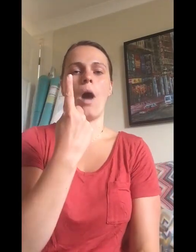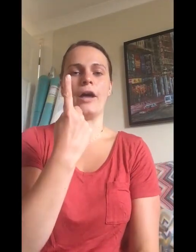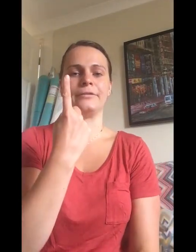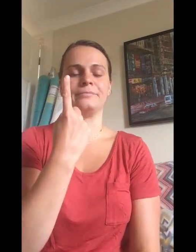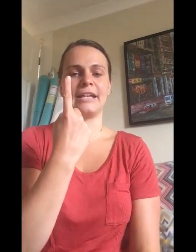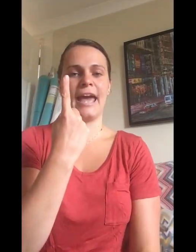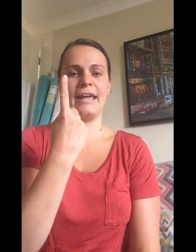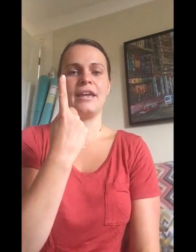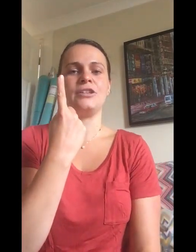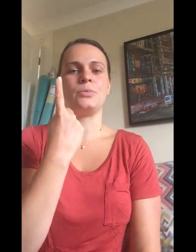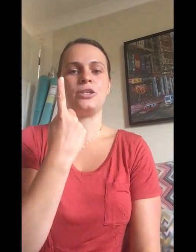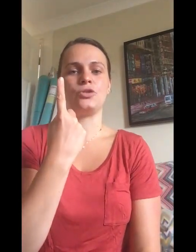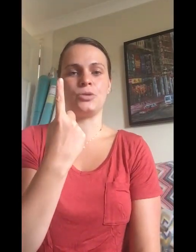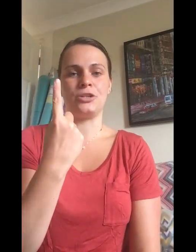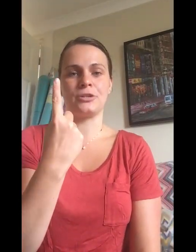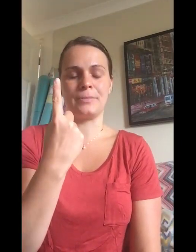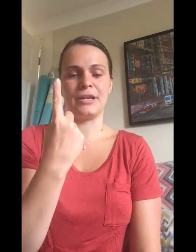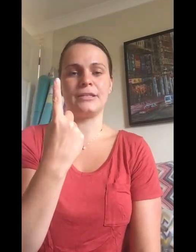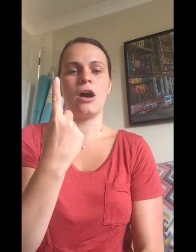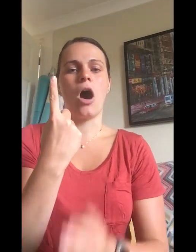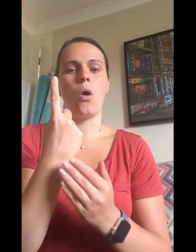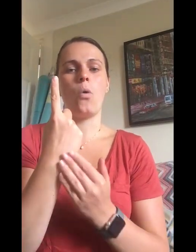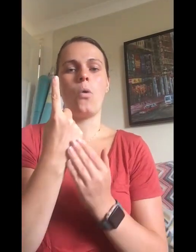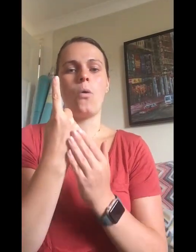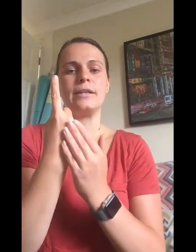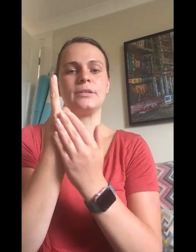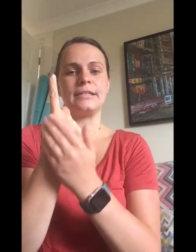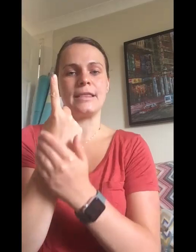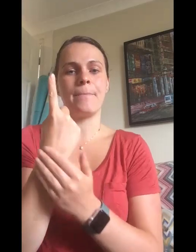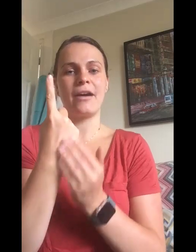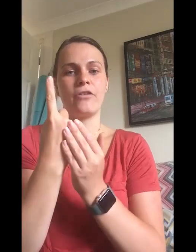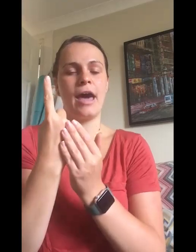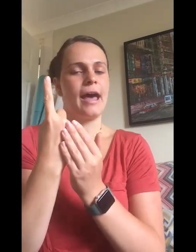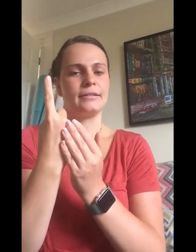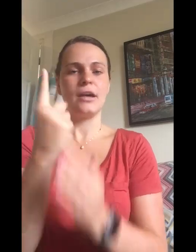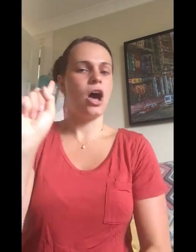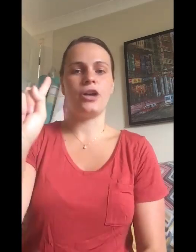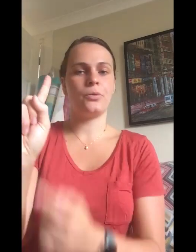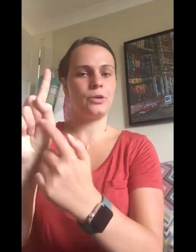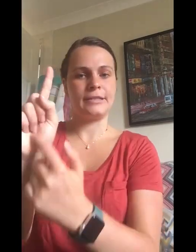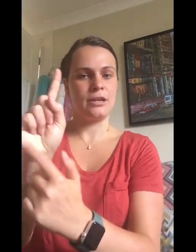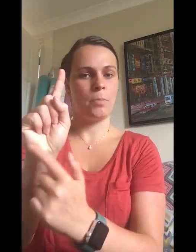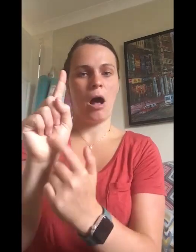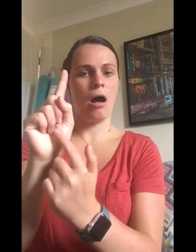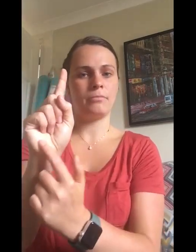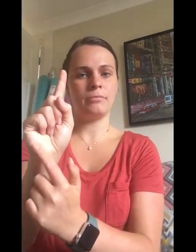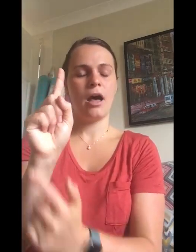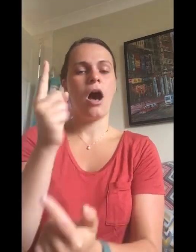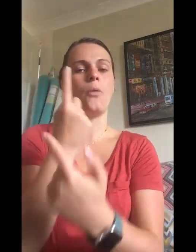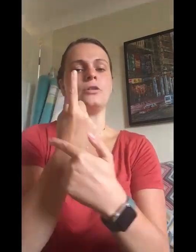1, okay? So when you're doing your numbers, I always want to see the back of your hand. I don't want to see your palm. I want to